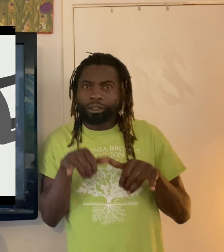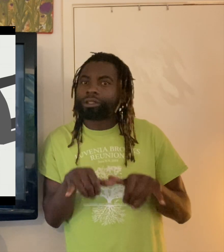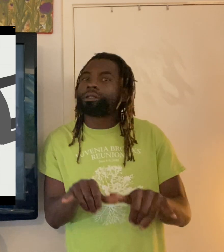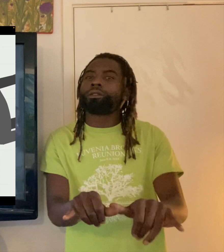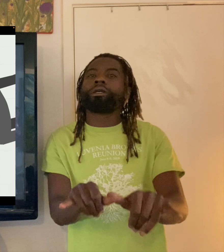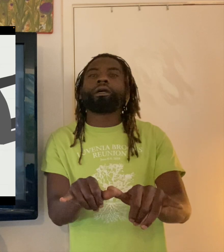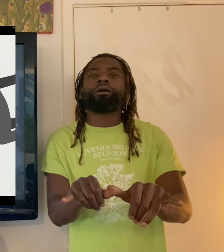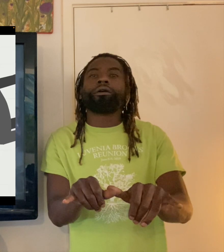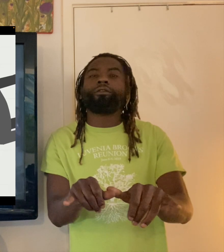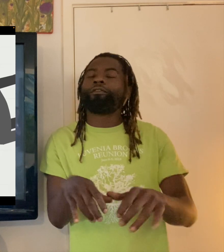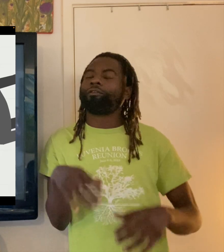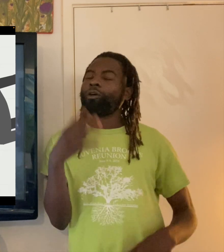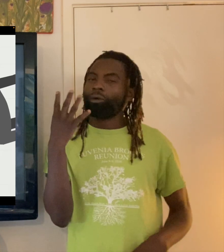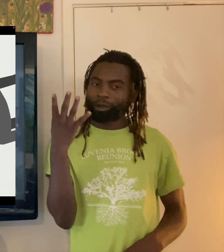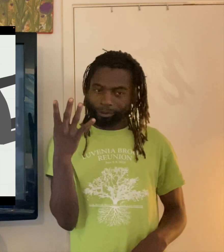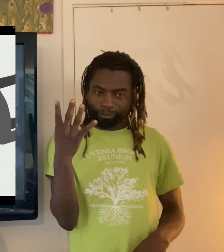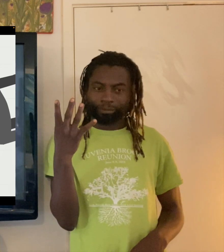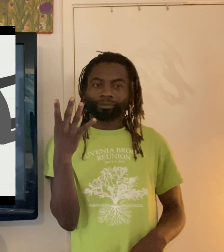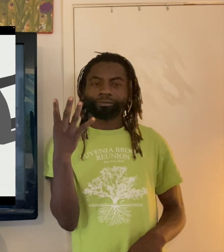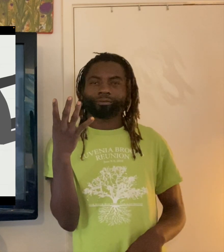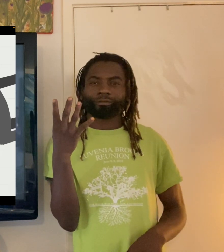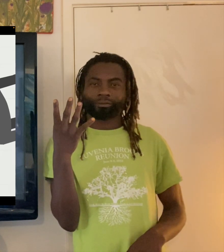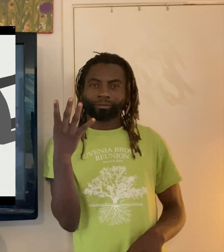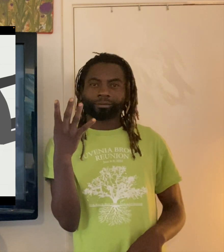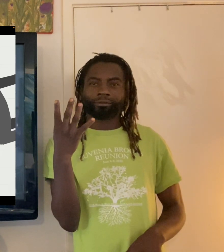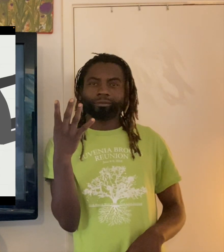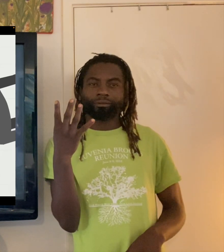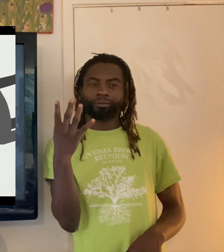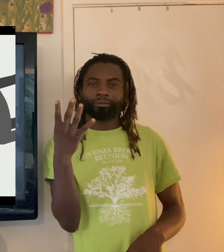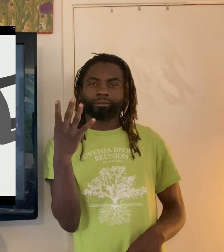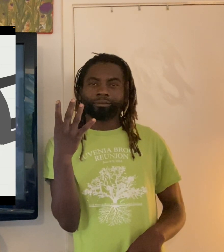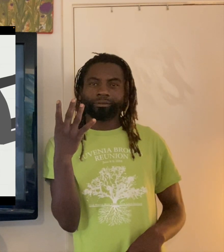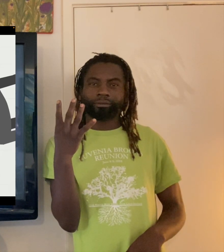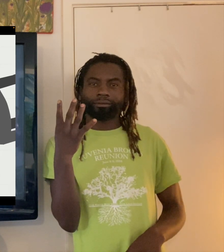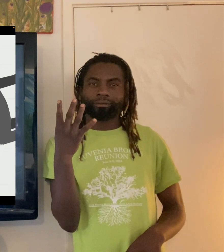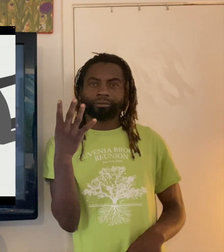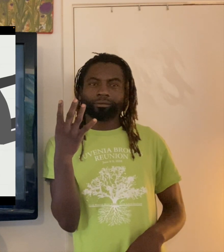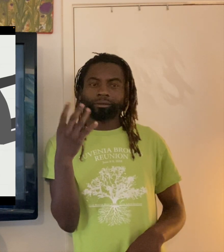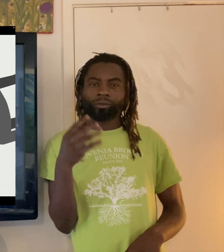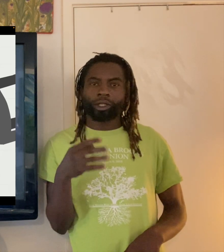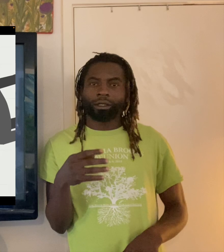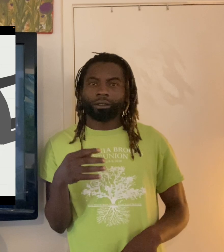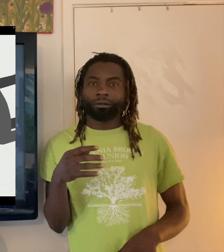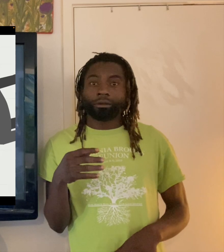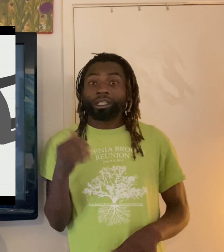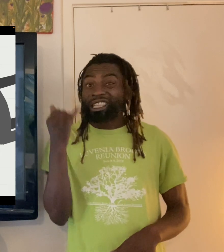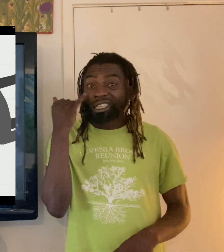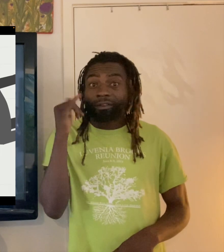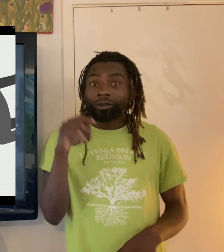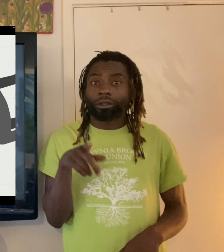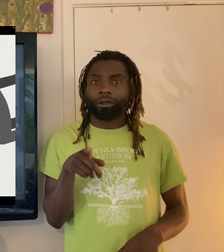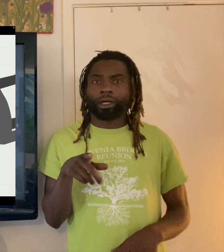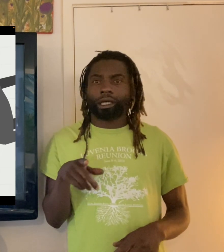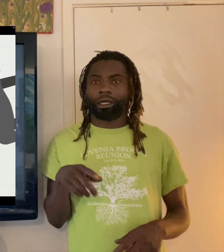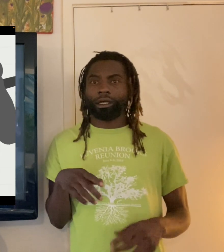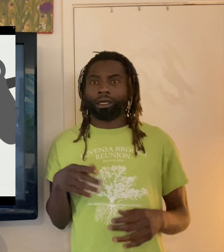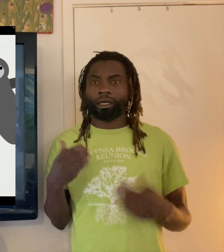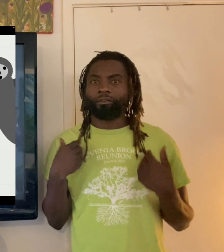right, 4 plus 0 equals 4. And so even if you had